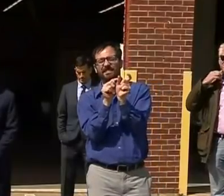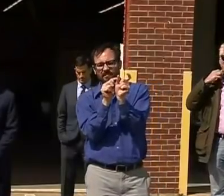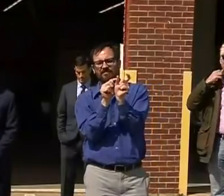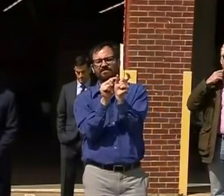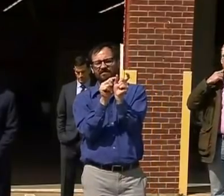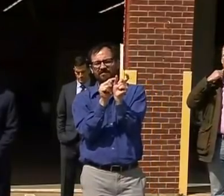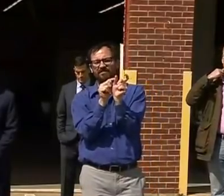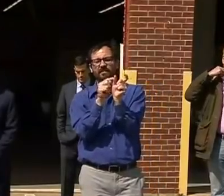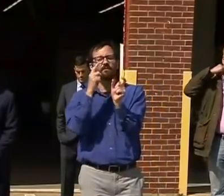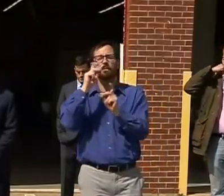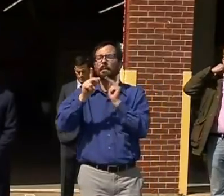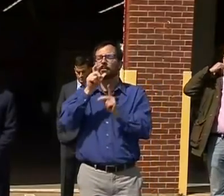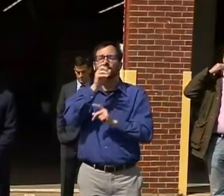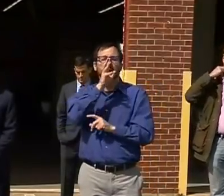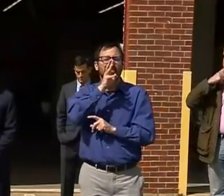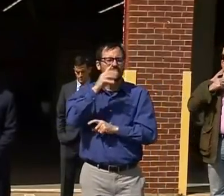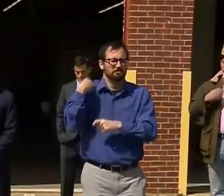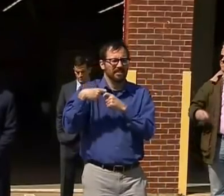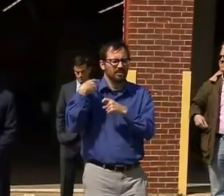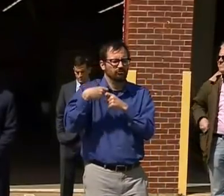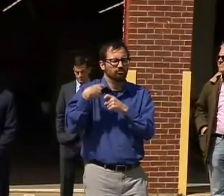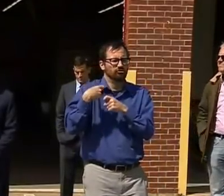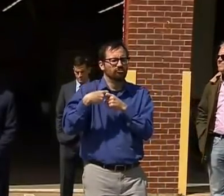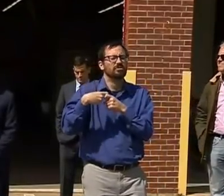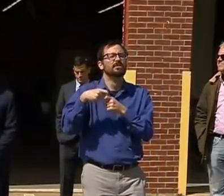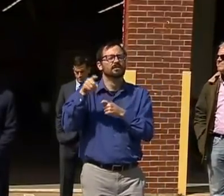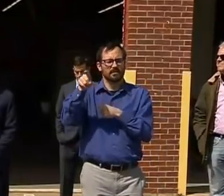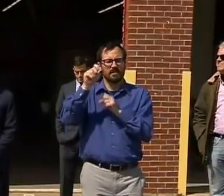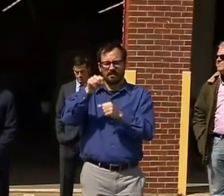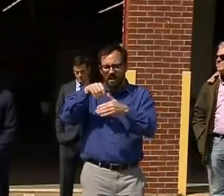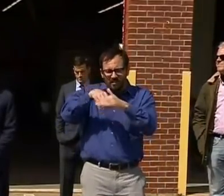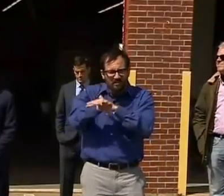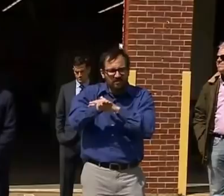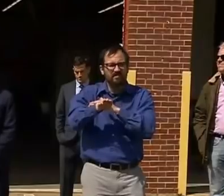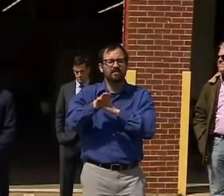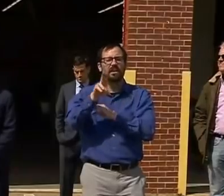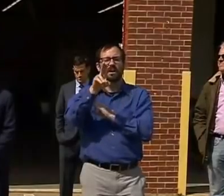access unemployment services and benefits. We look forward